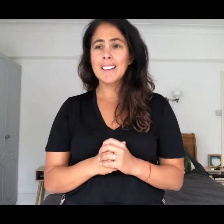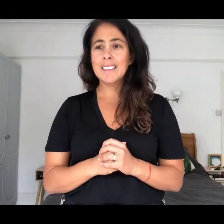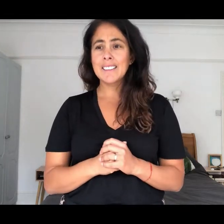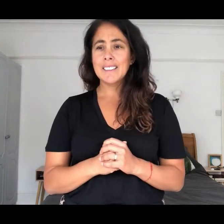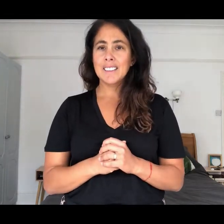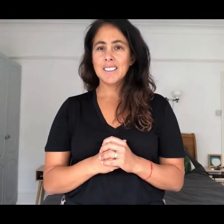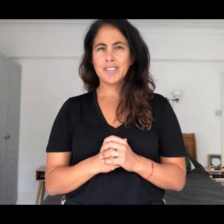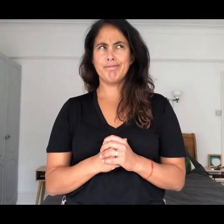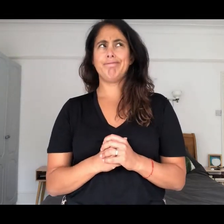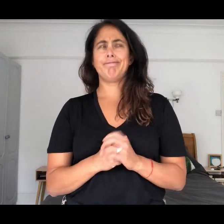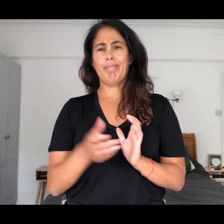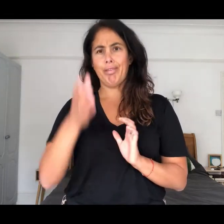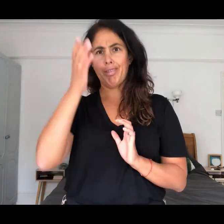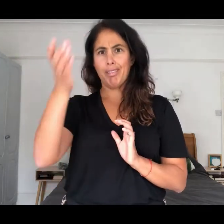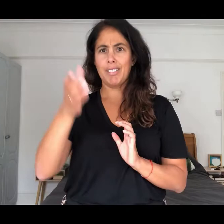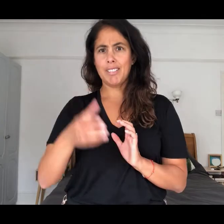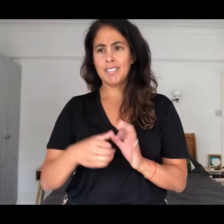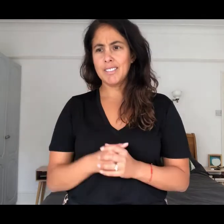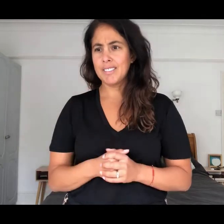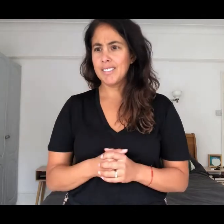Philistines. Sunglasses.